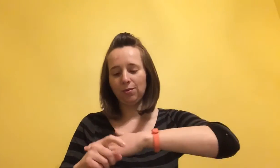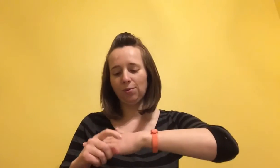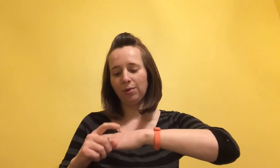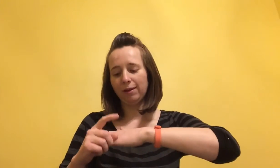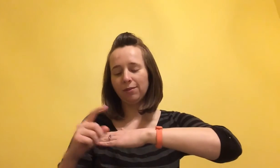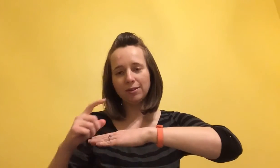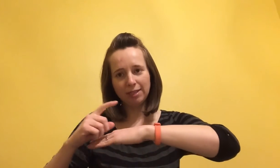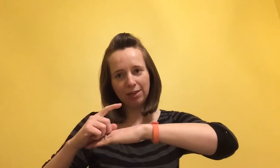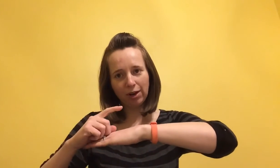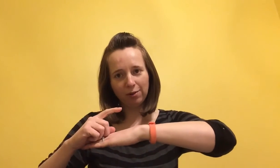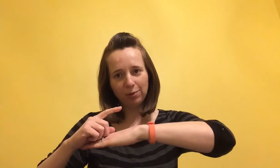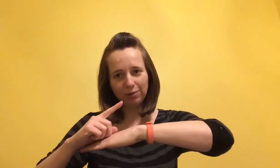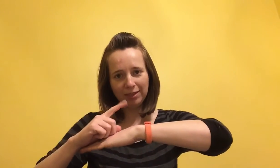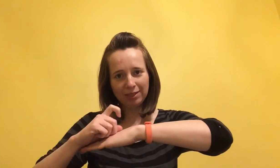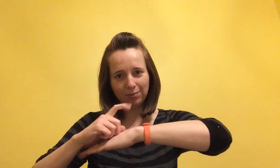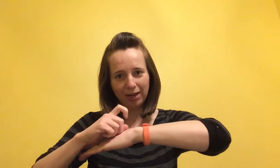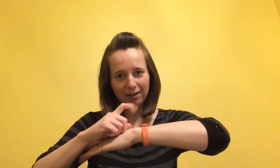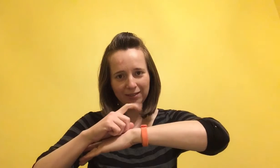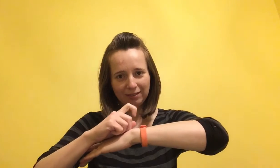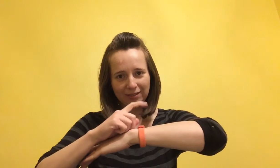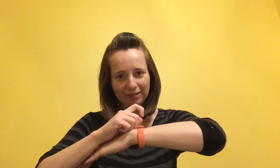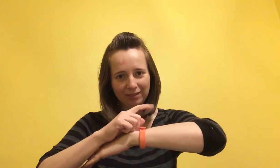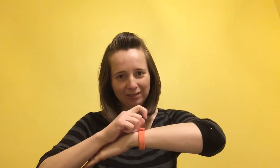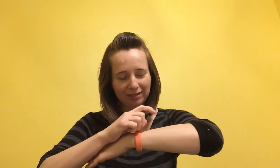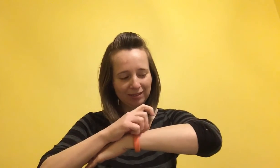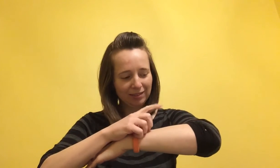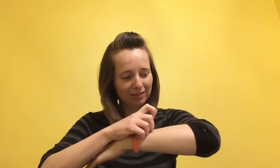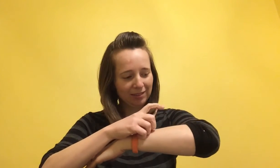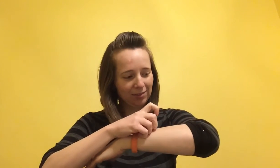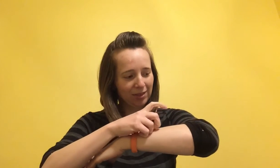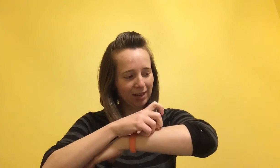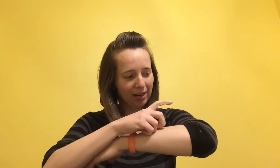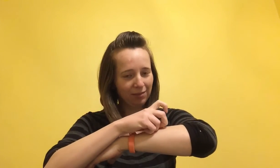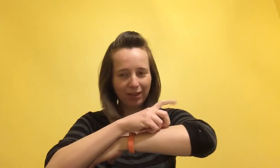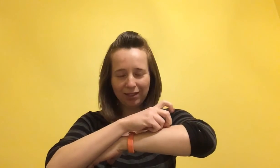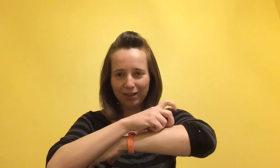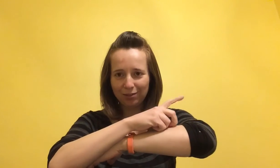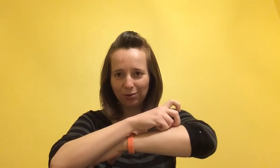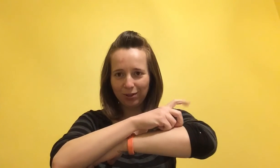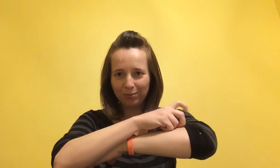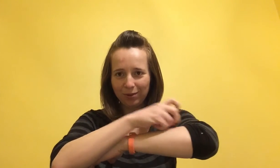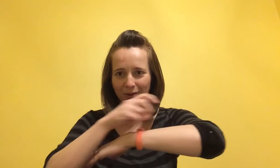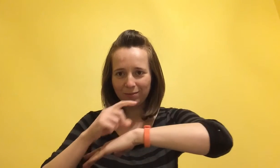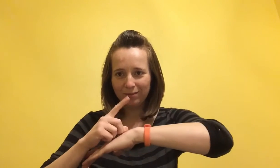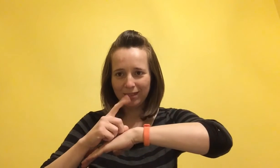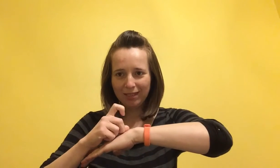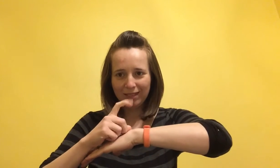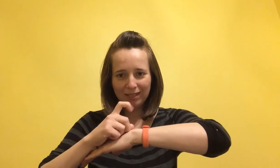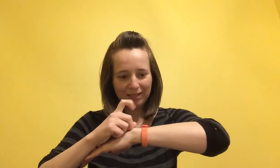Or I've also seen caterpillar this way. You kind of have it like kind of crawl up your arm.